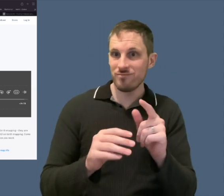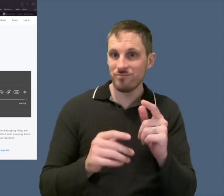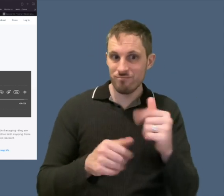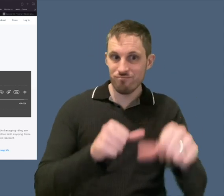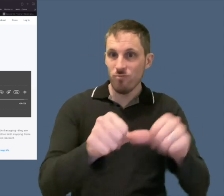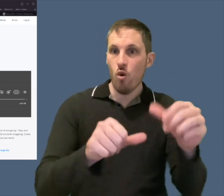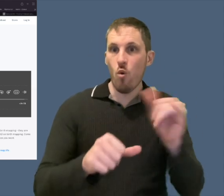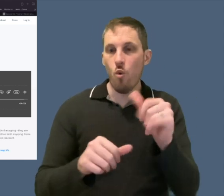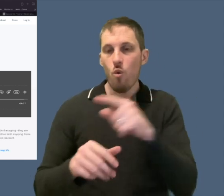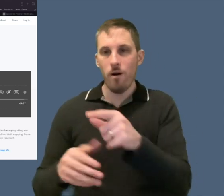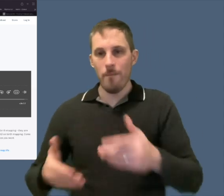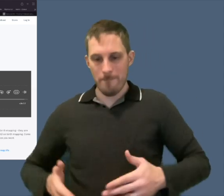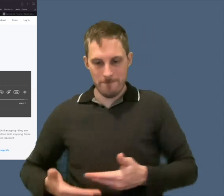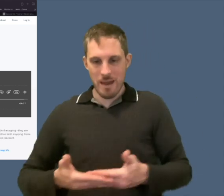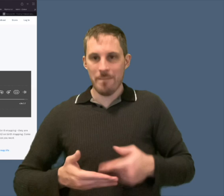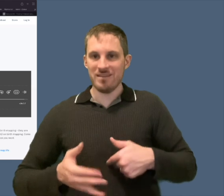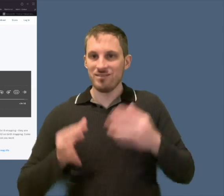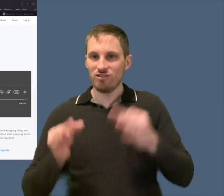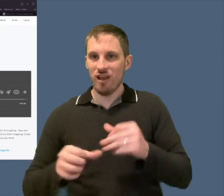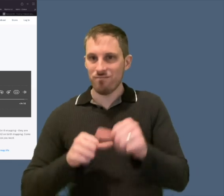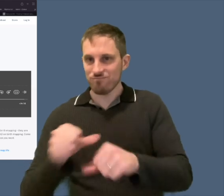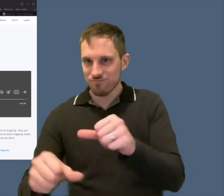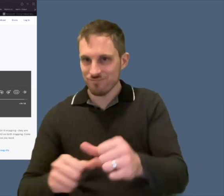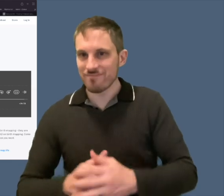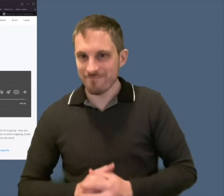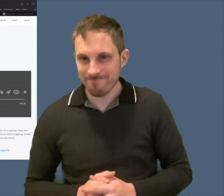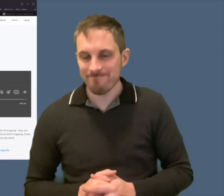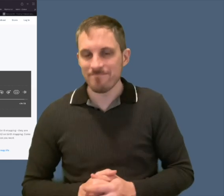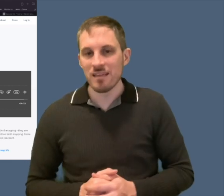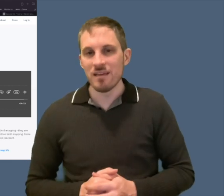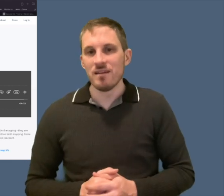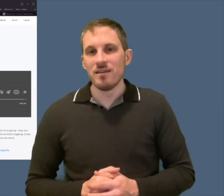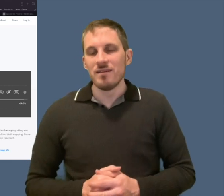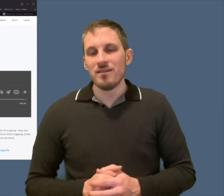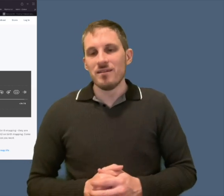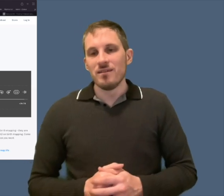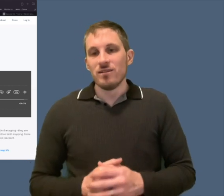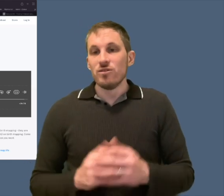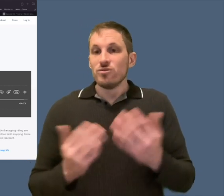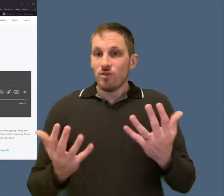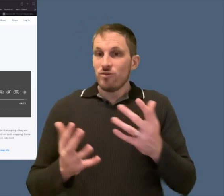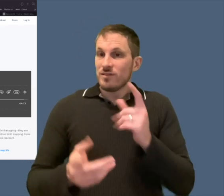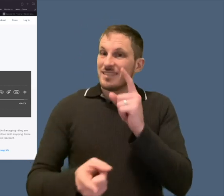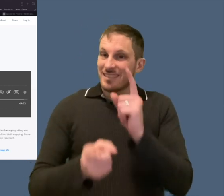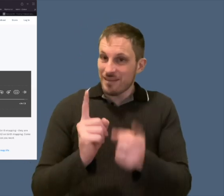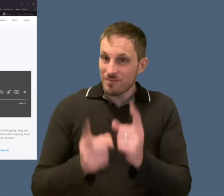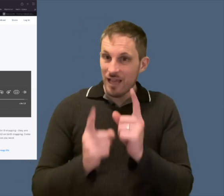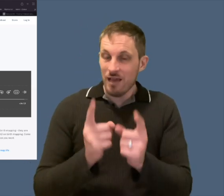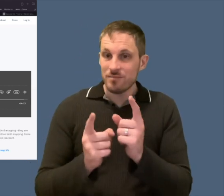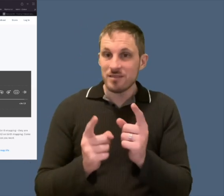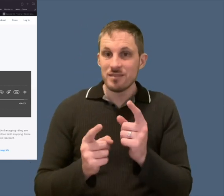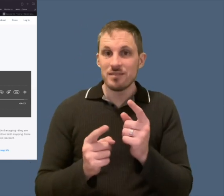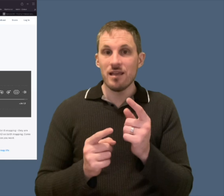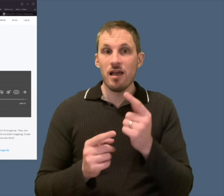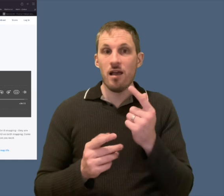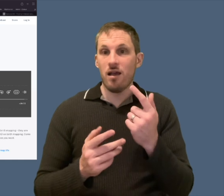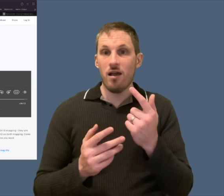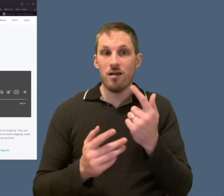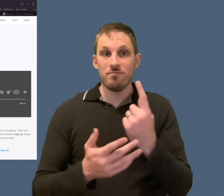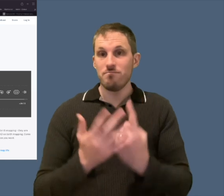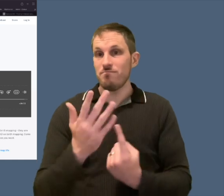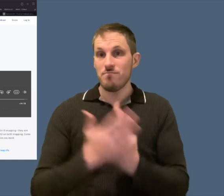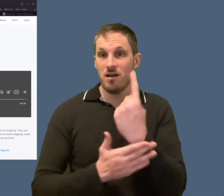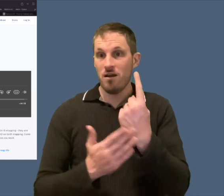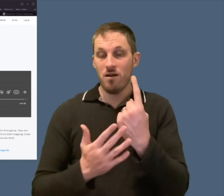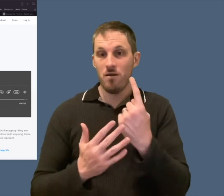all want the barrel. We all want to surf the barrel. And sometimes we get that. But sometimes that wave comes crashing over us